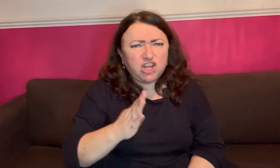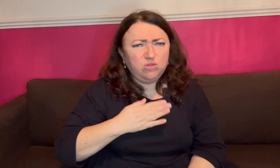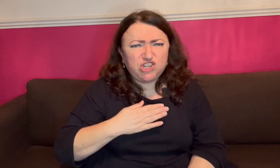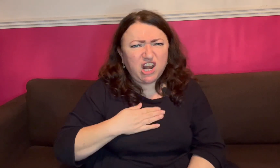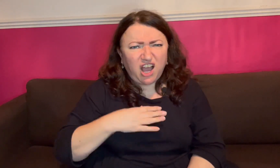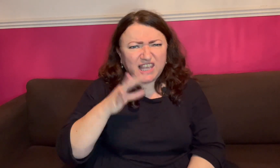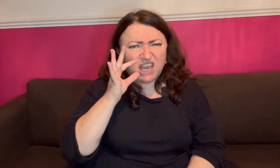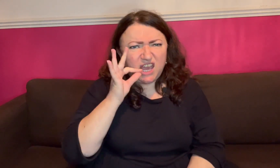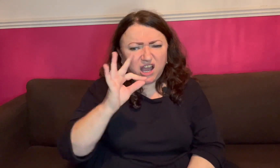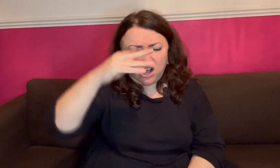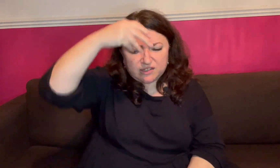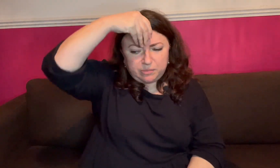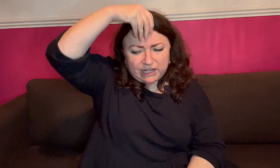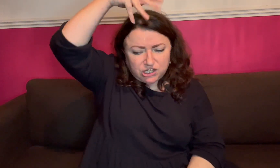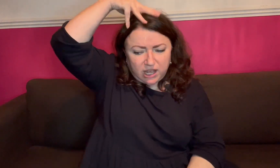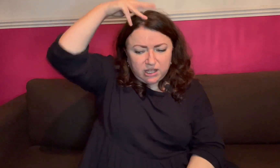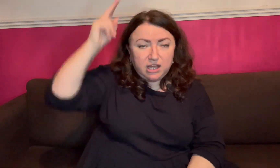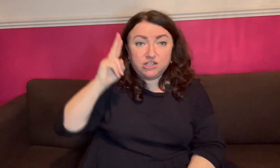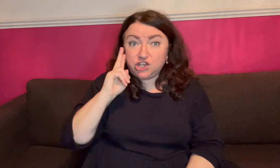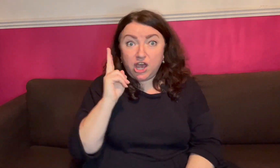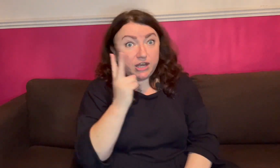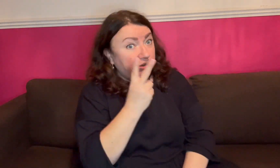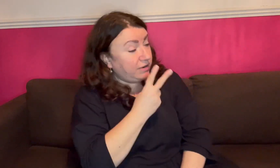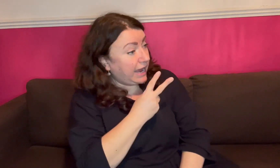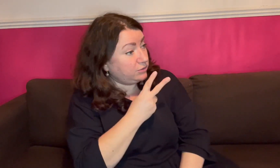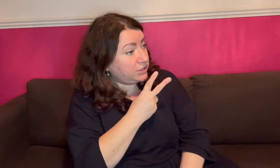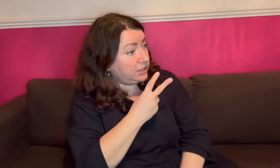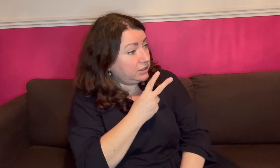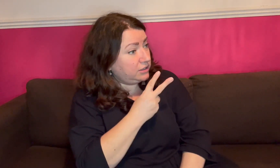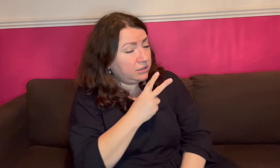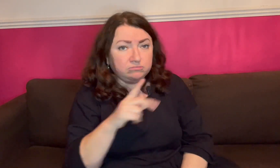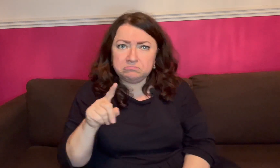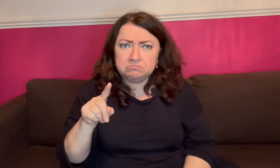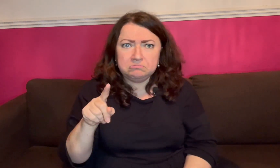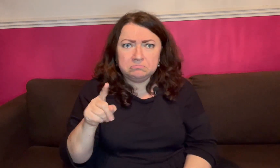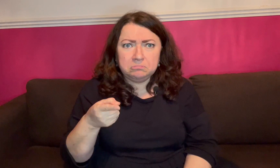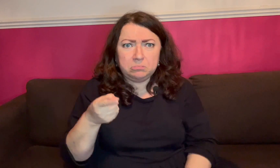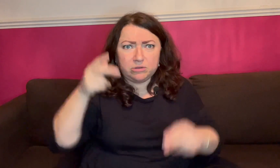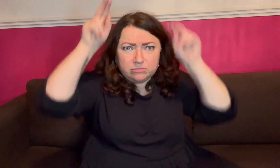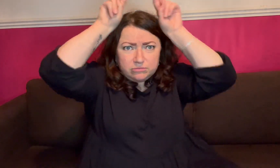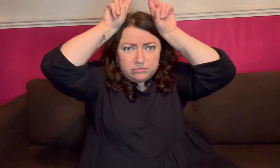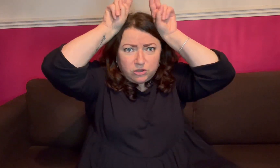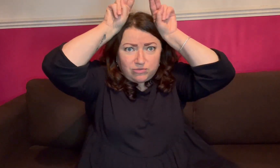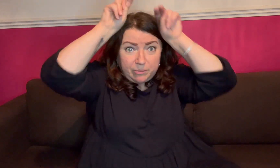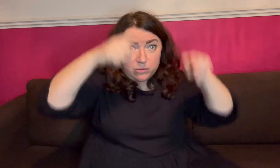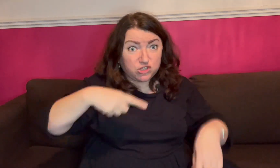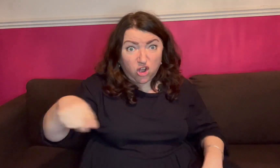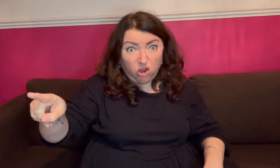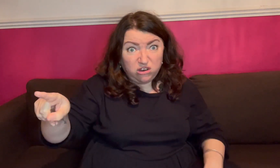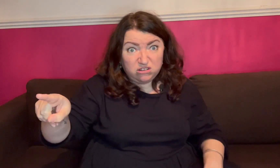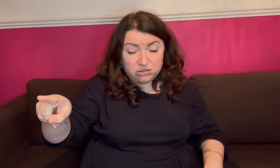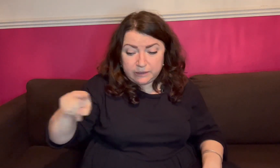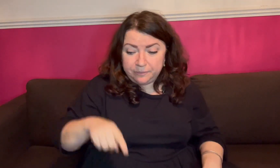"Don't you like it?" asked Badger, turning around. But Rabbit was gone.